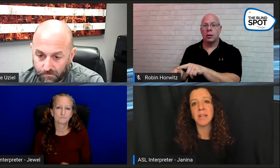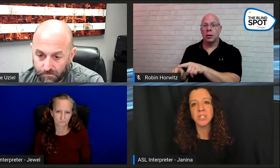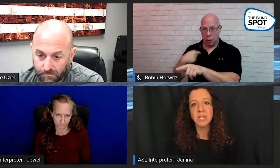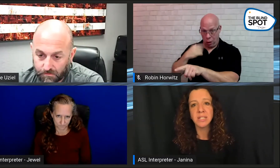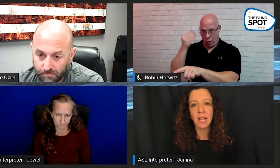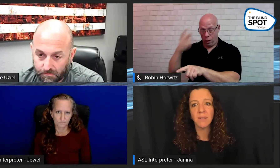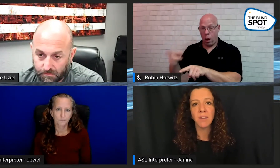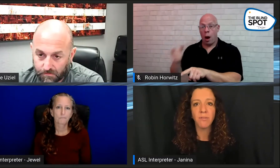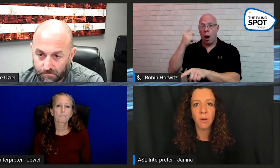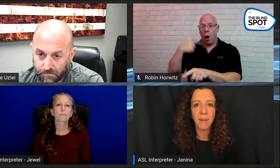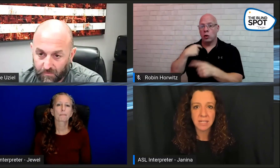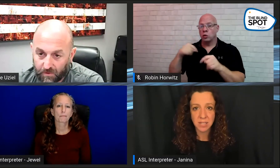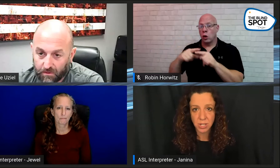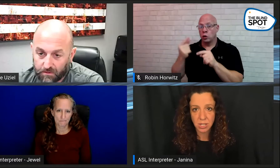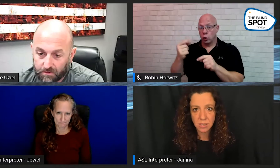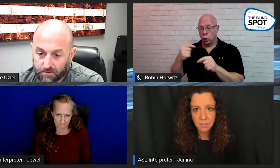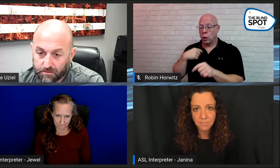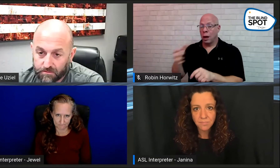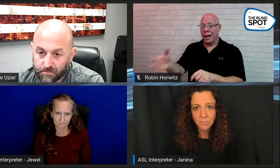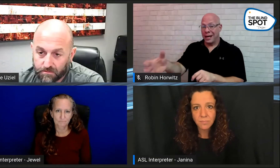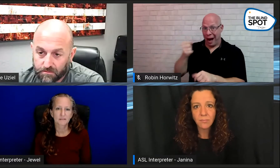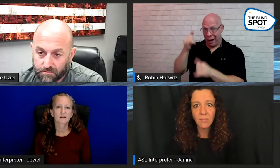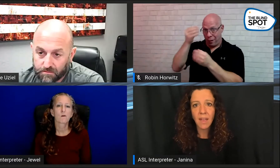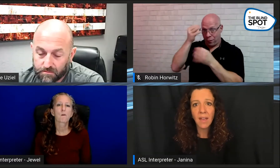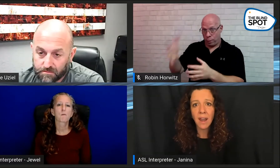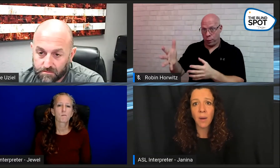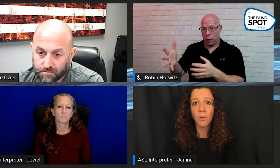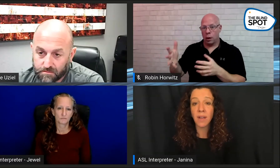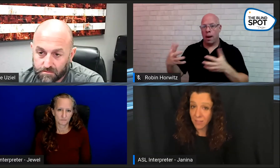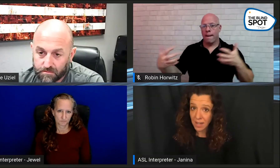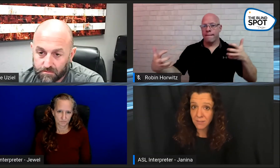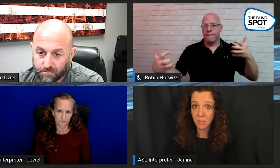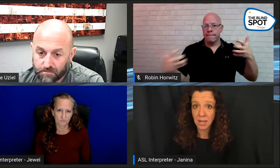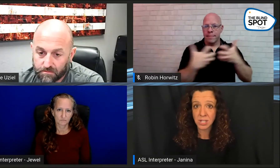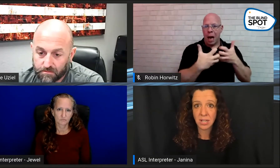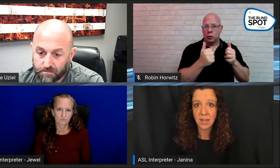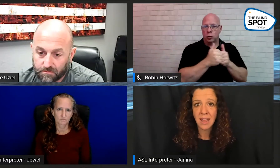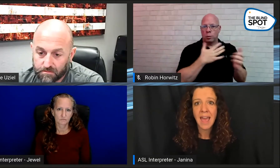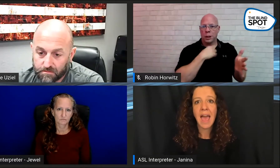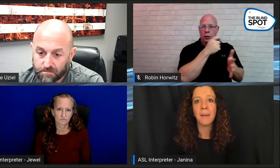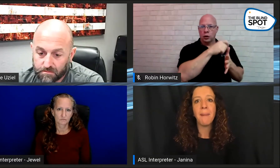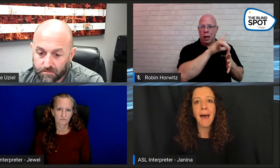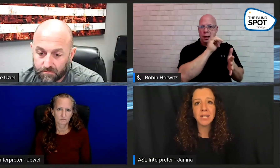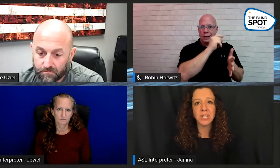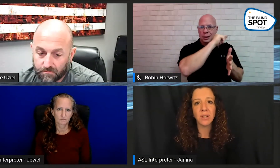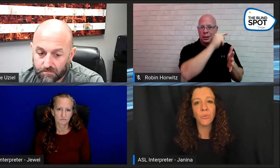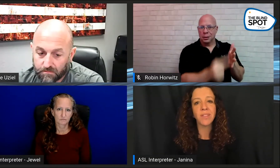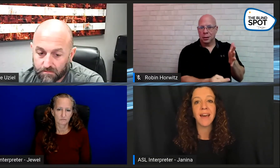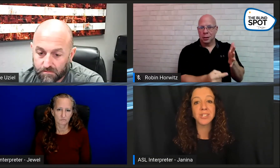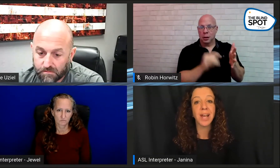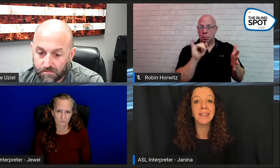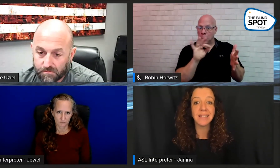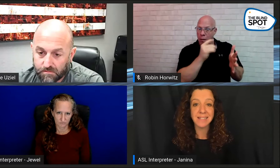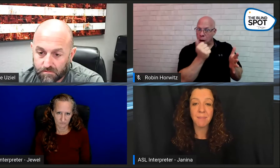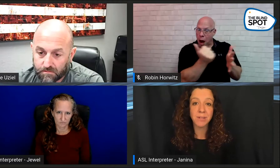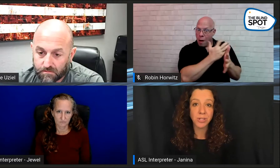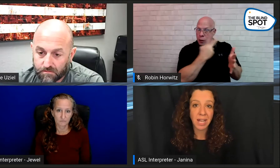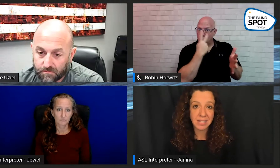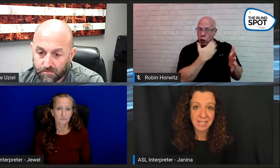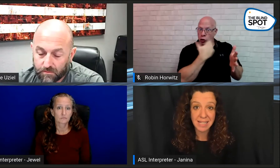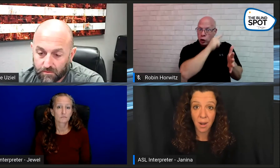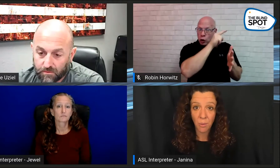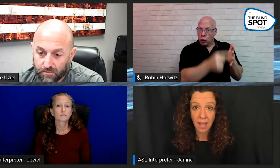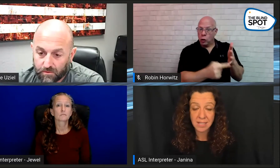that information to kind of inform my decisions. And I will get that information and match it with that checklist, that